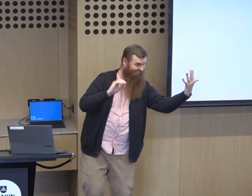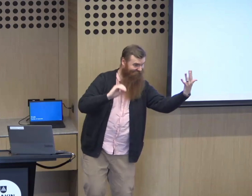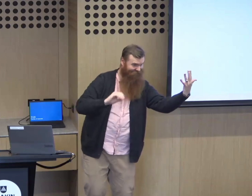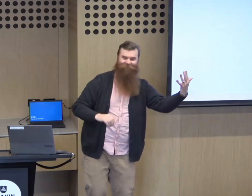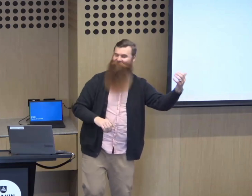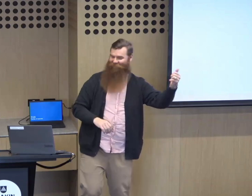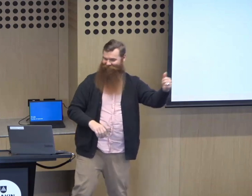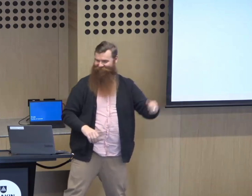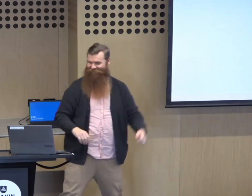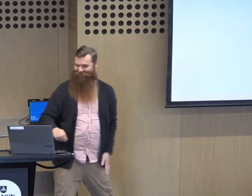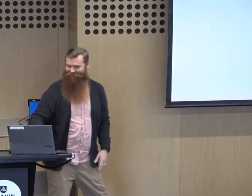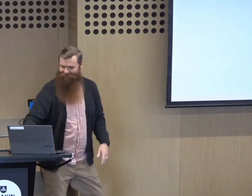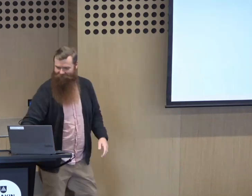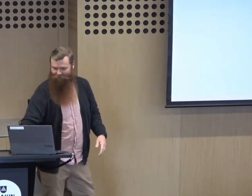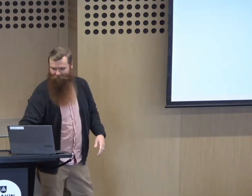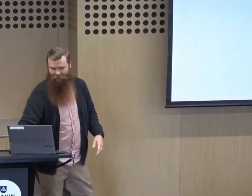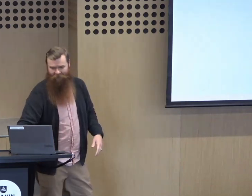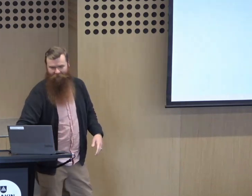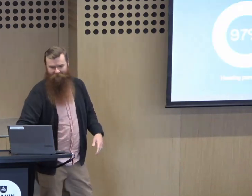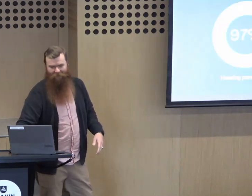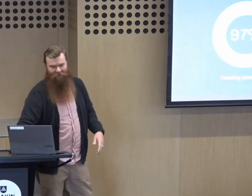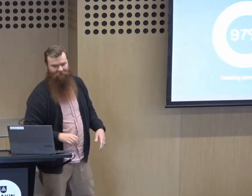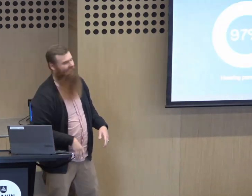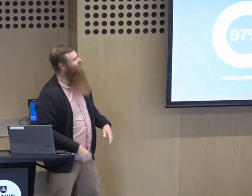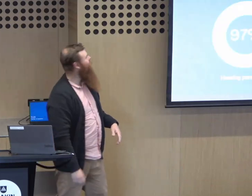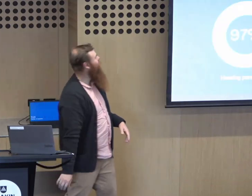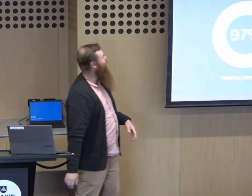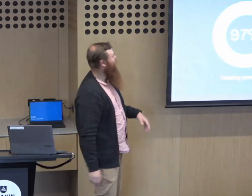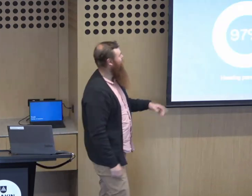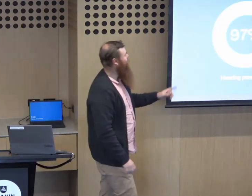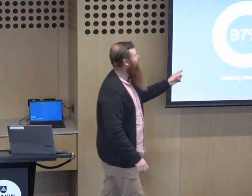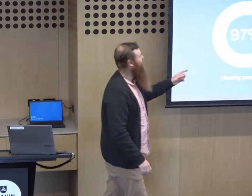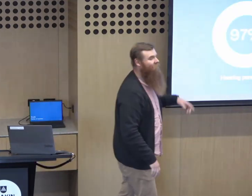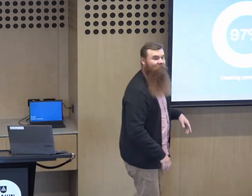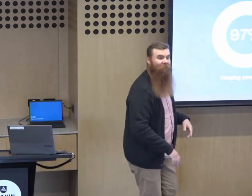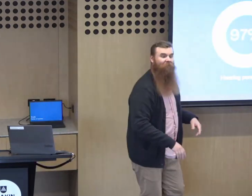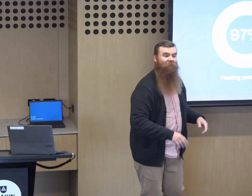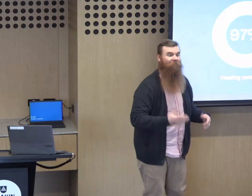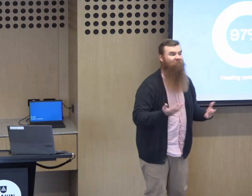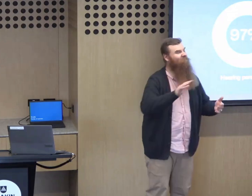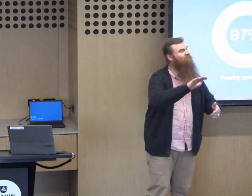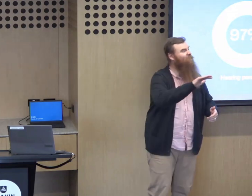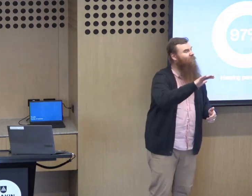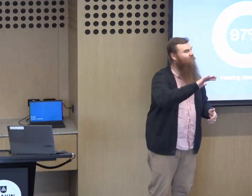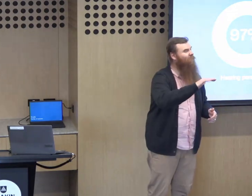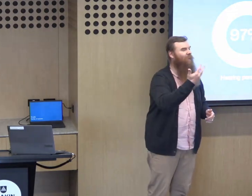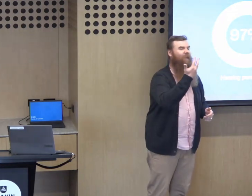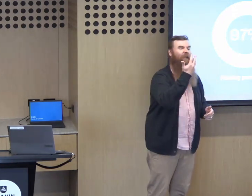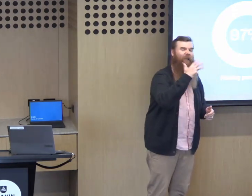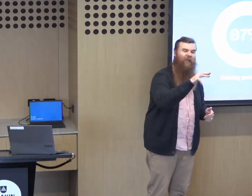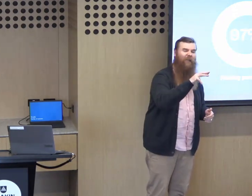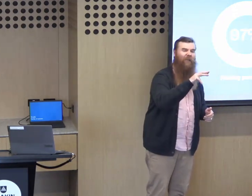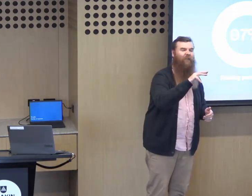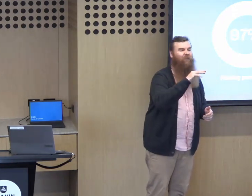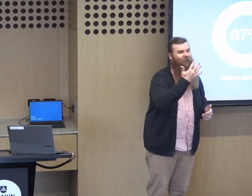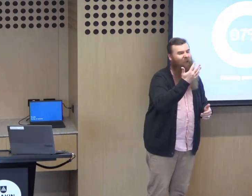80%, 5%, okay. All right, good. That's a good exercise. So here's the number. So 95